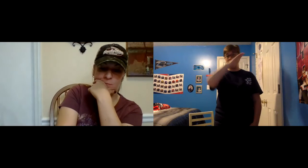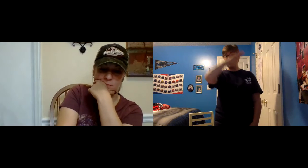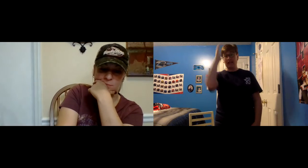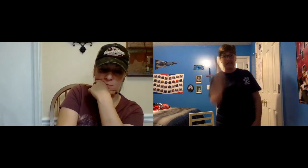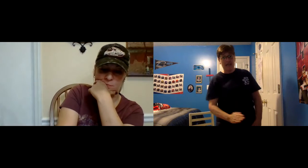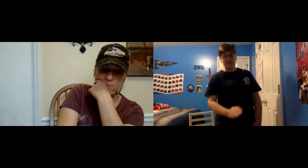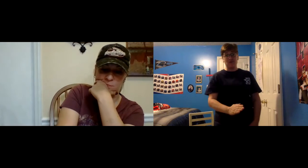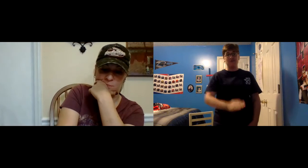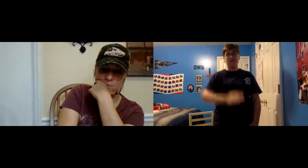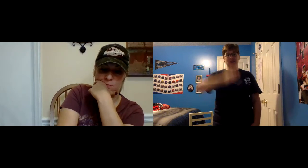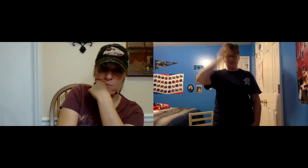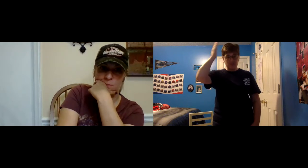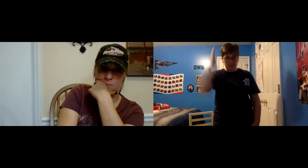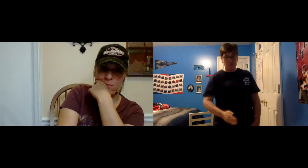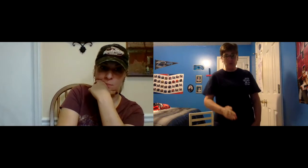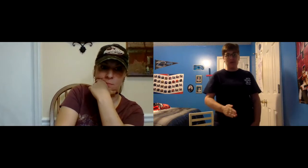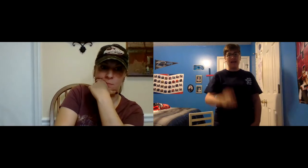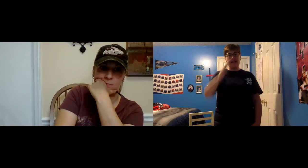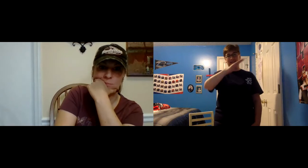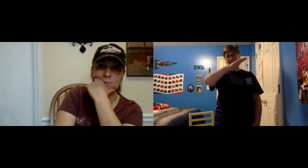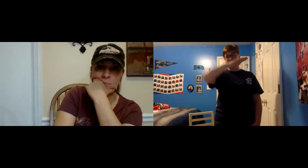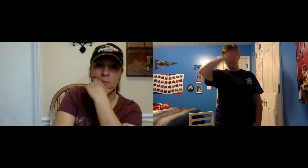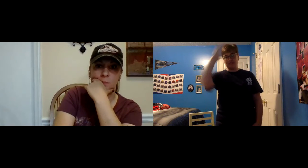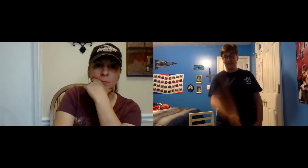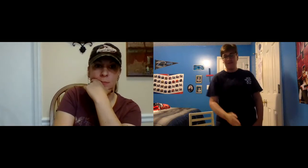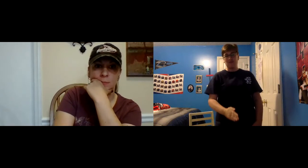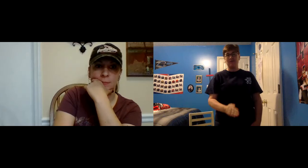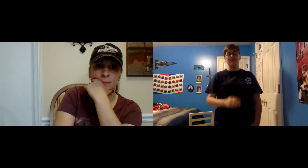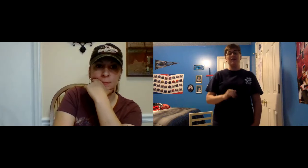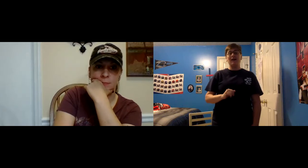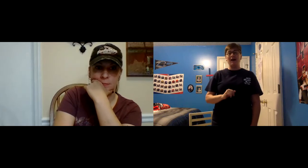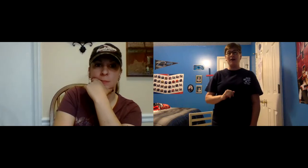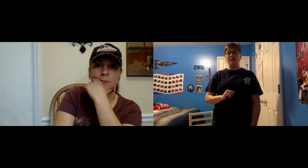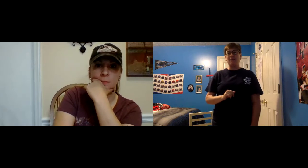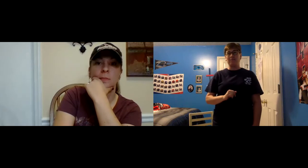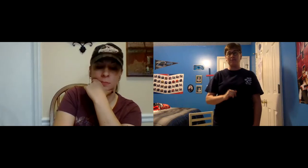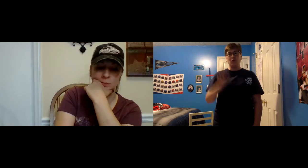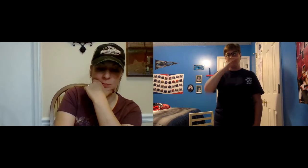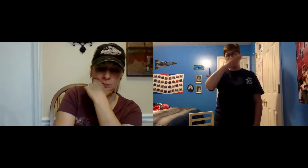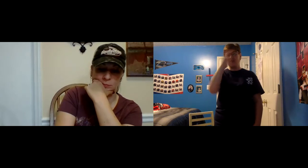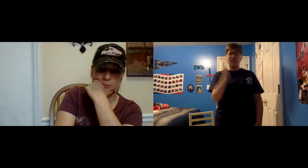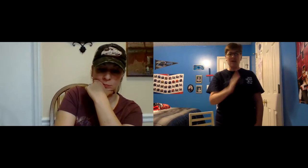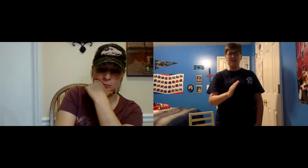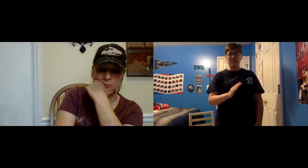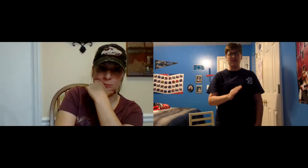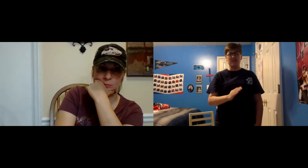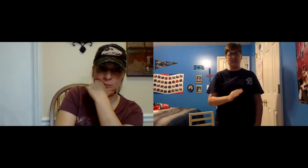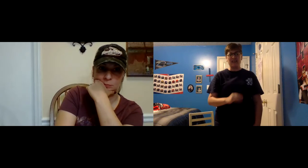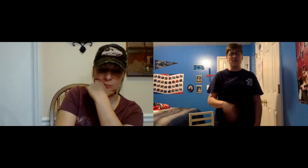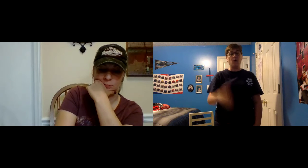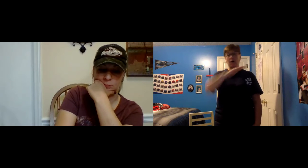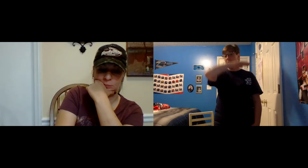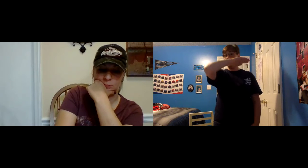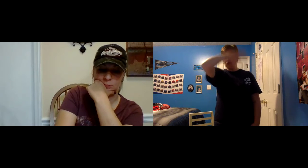can just do like never, and really pull that hand down, just never. Or you just go, I'm never going to do